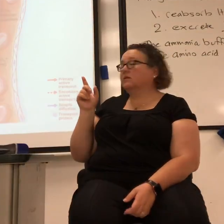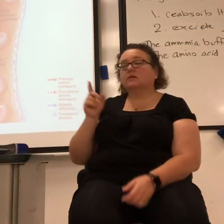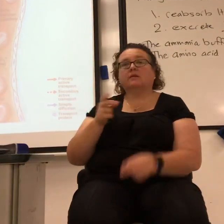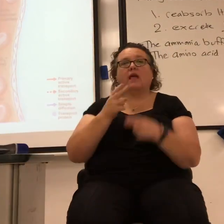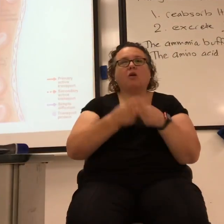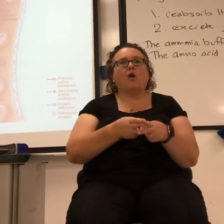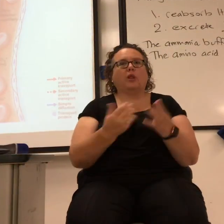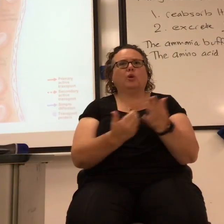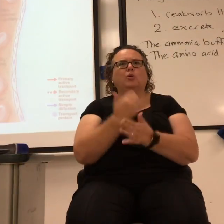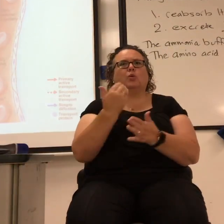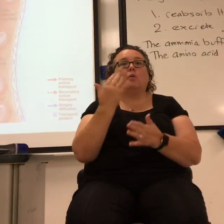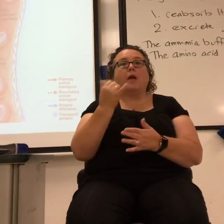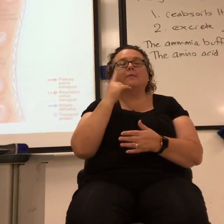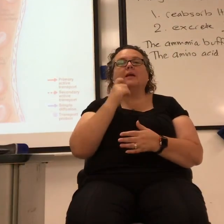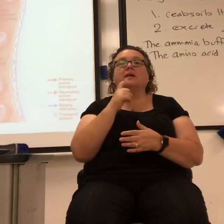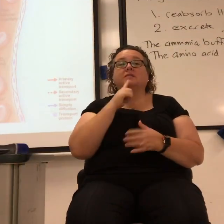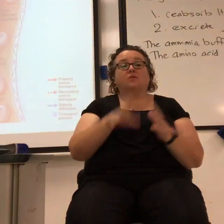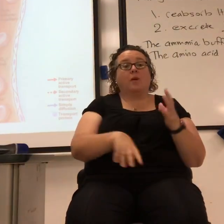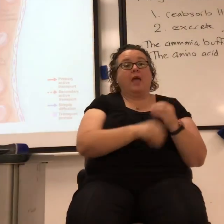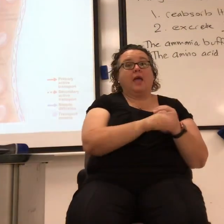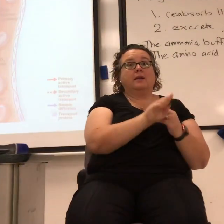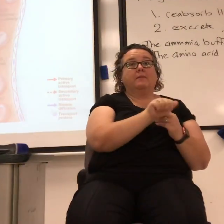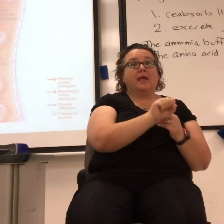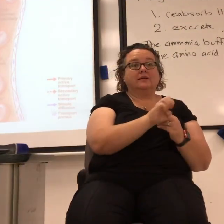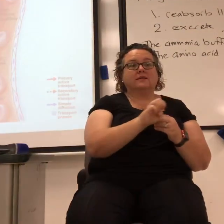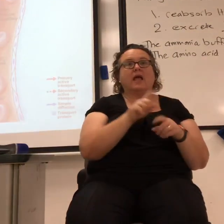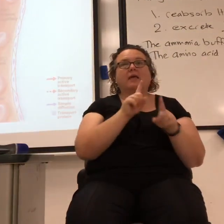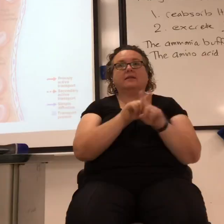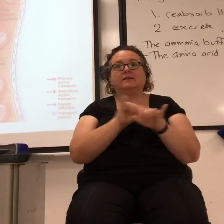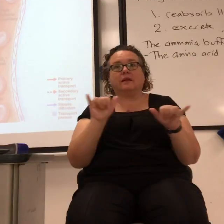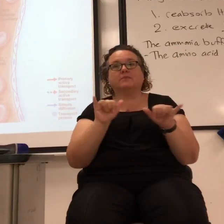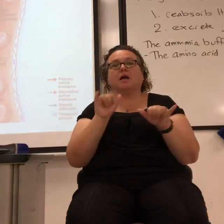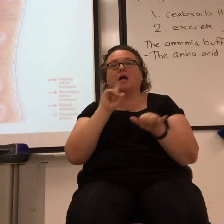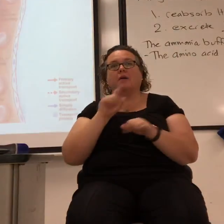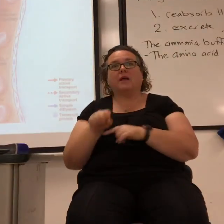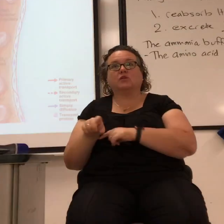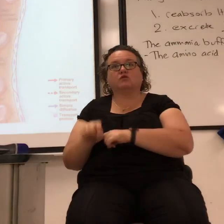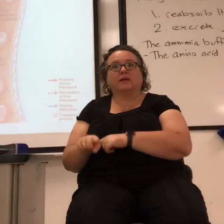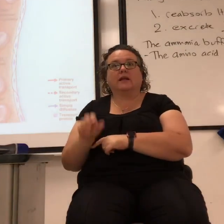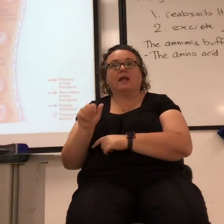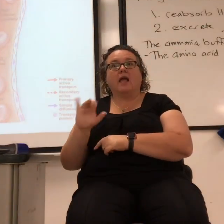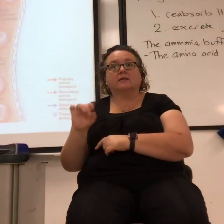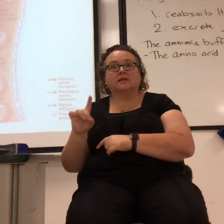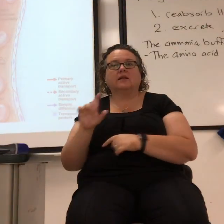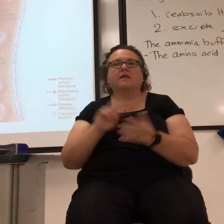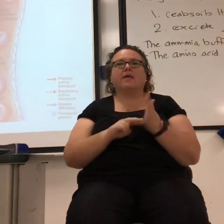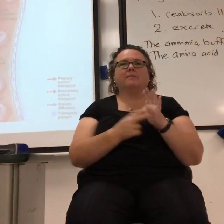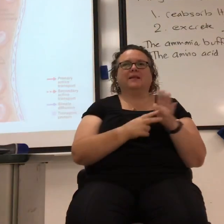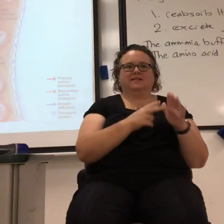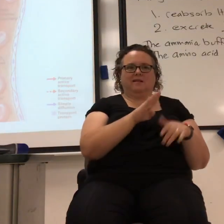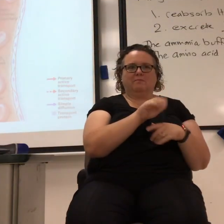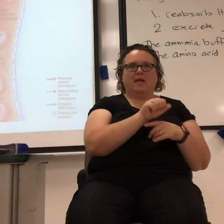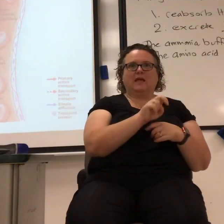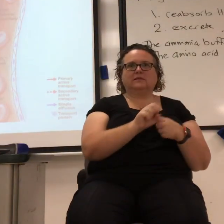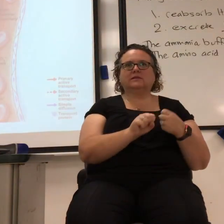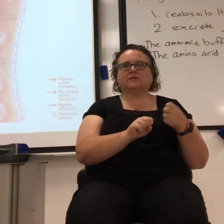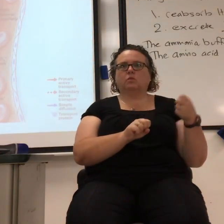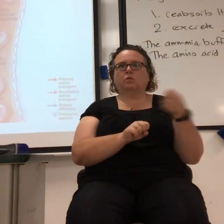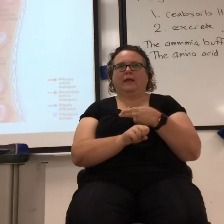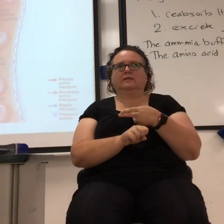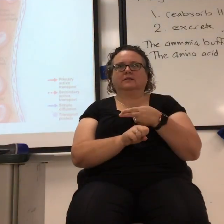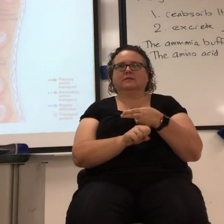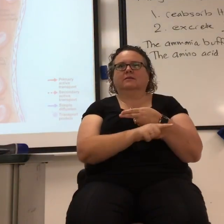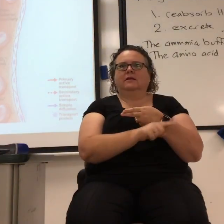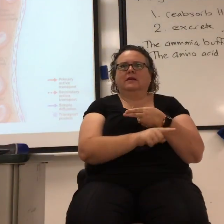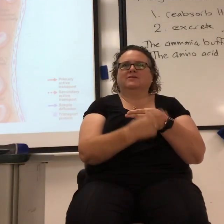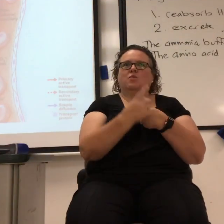you add a base to the blood at the same time excreting an acid, that makes the base win. It's like one notch